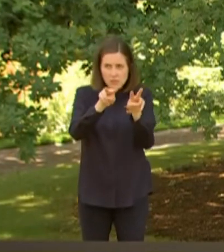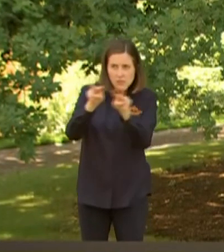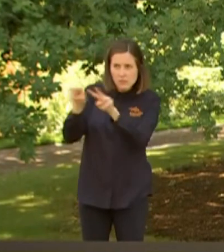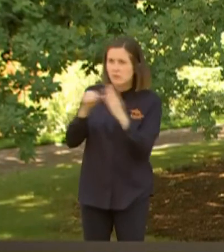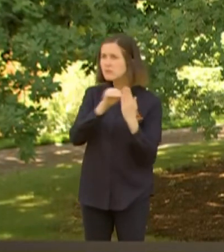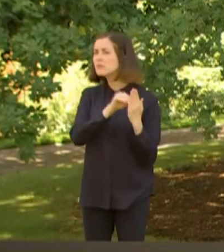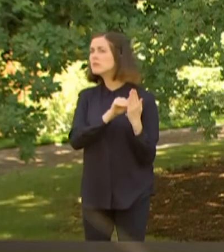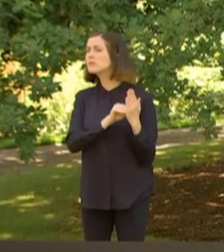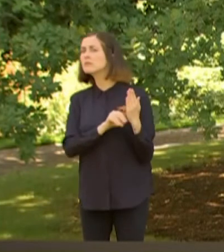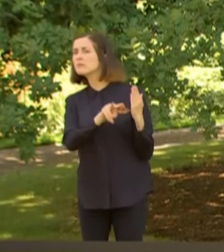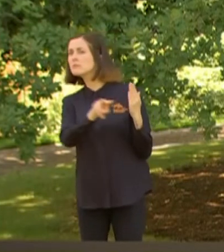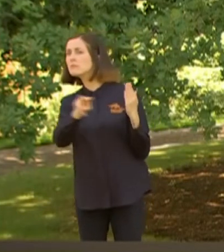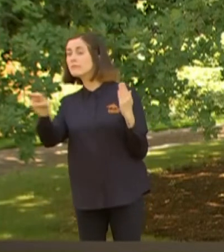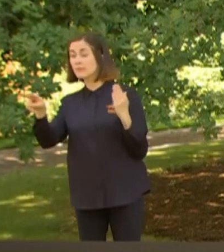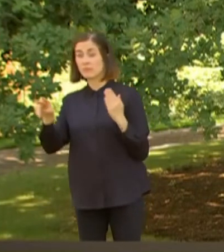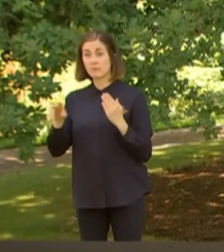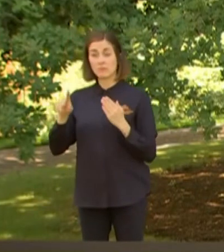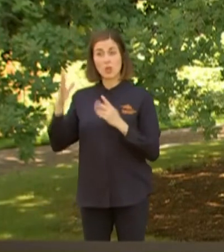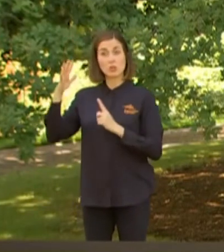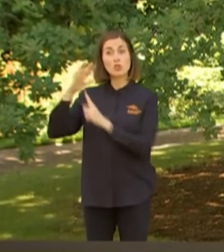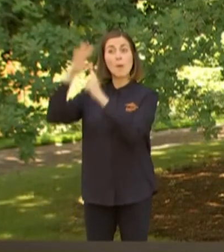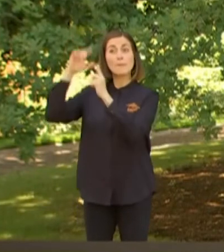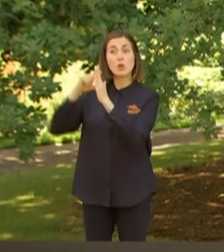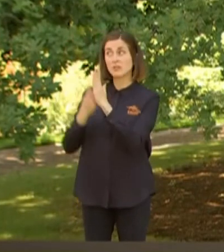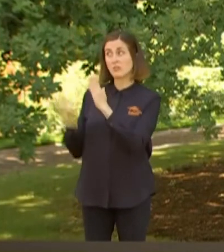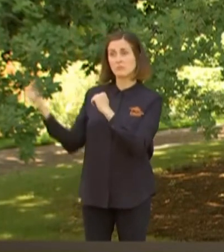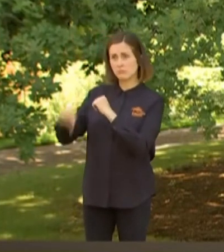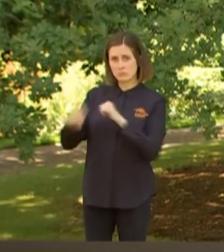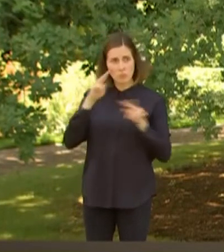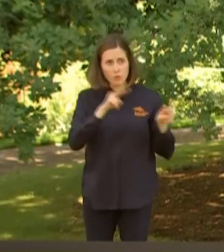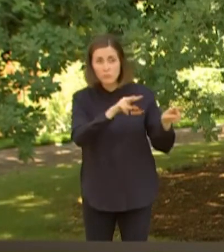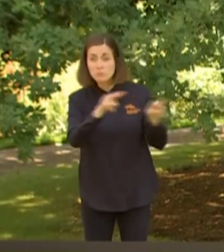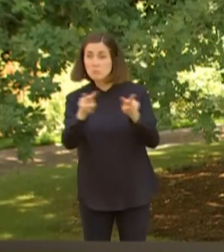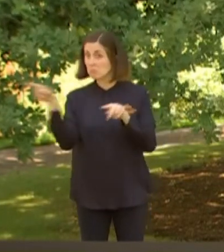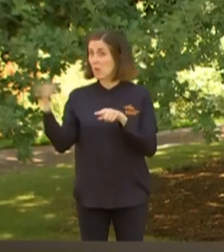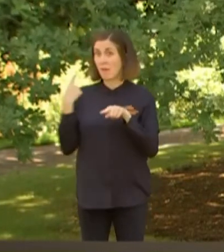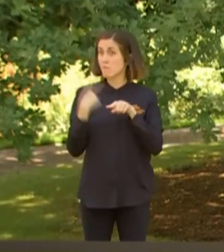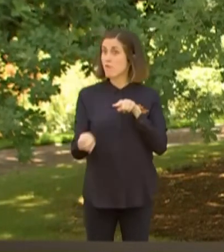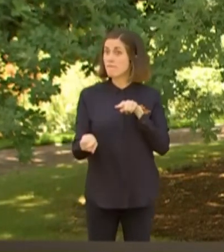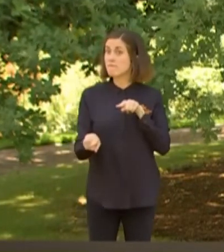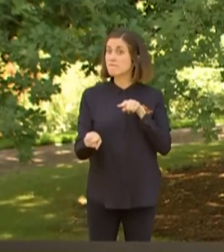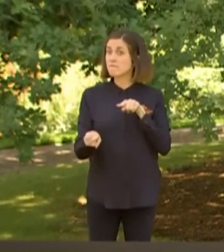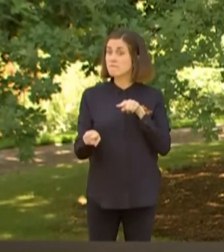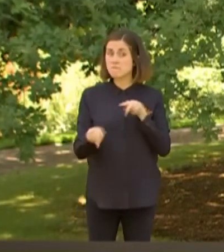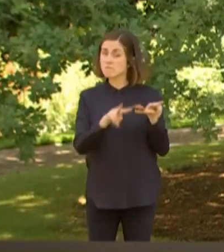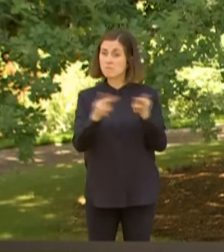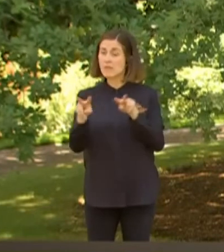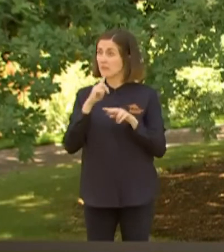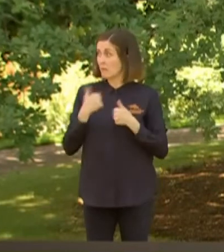Health Officer approve our infection control framework and our infection control procedures, which gives us great